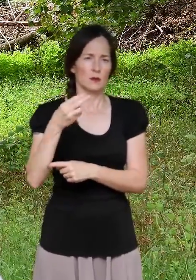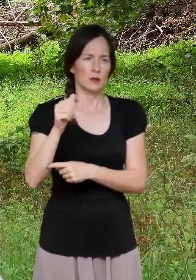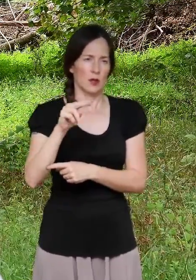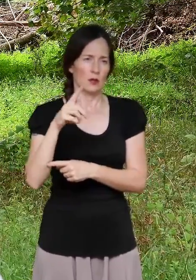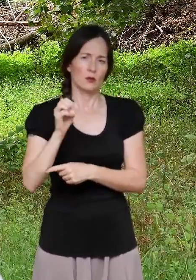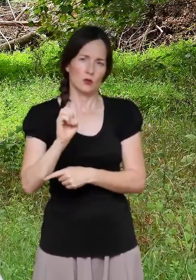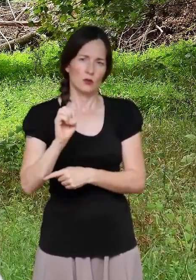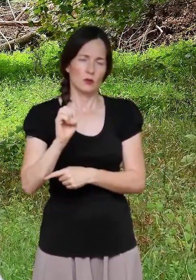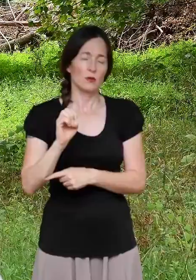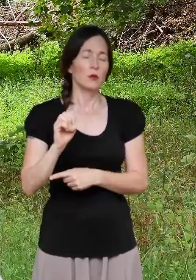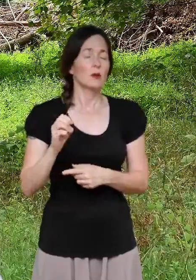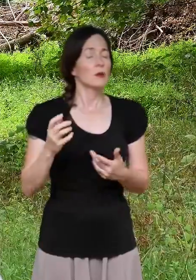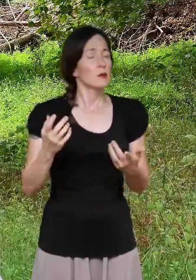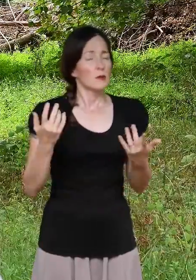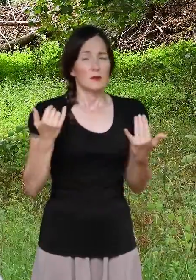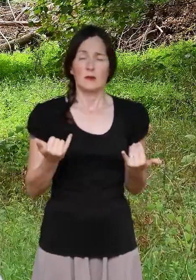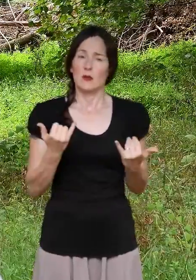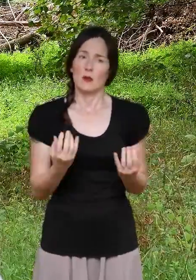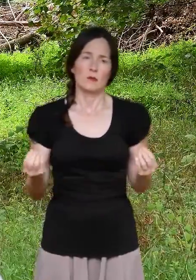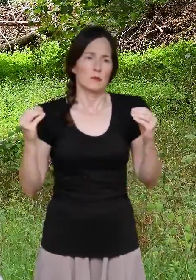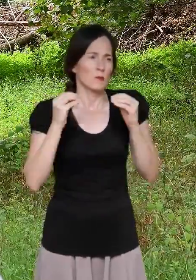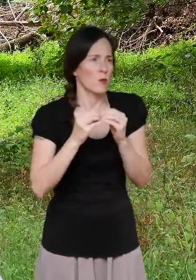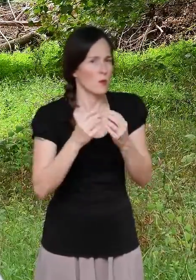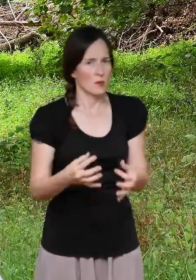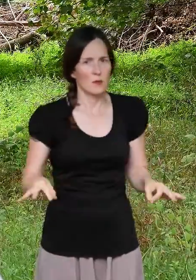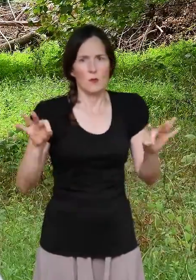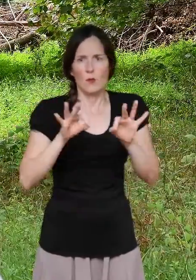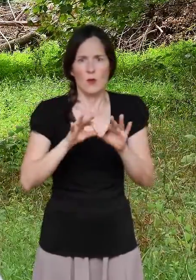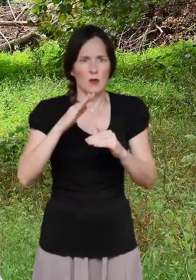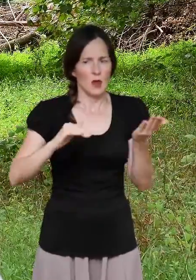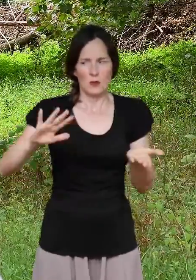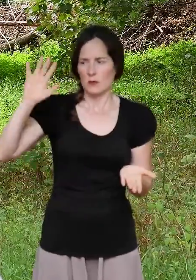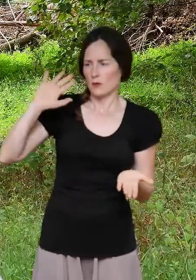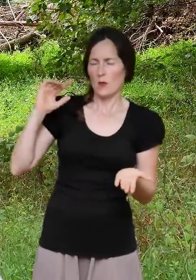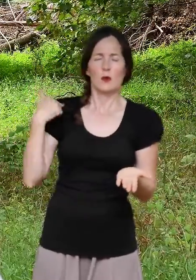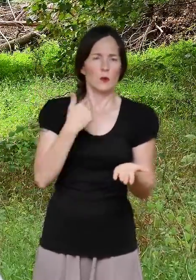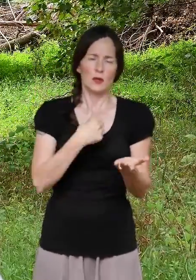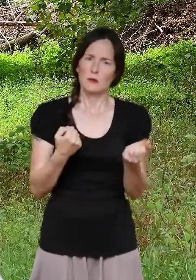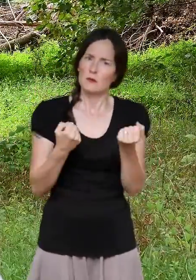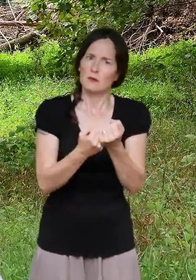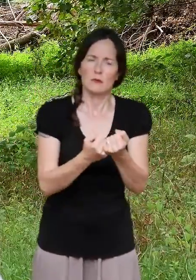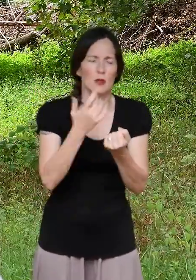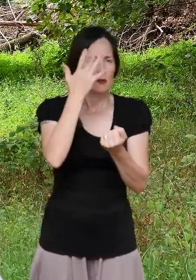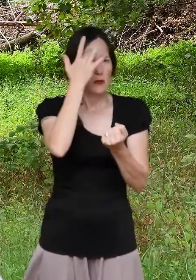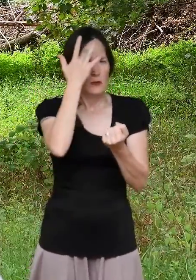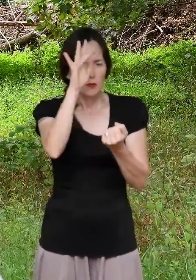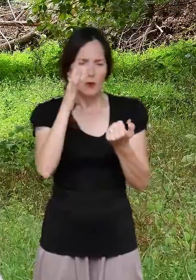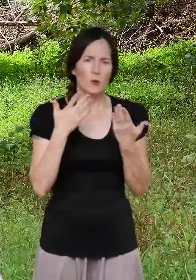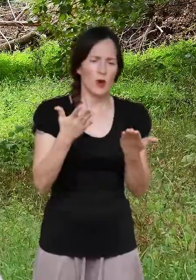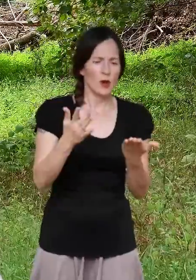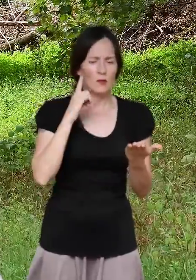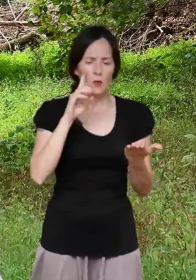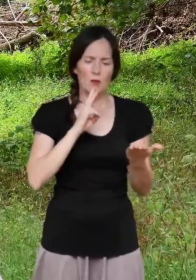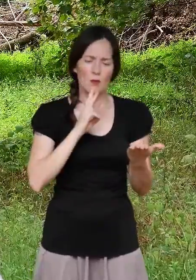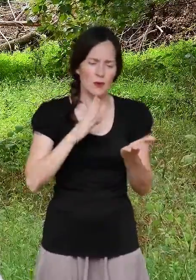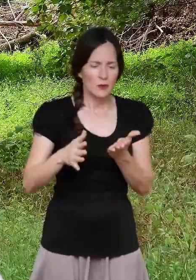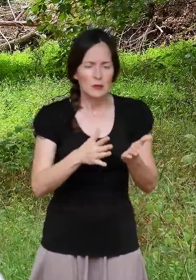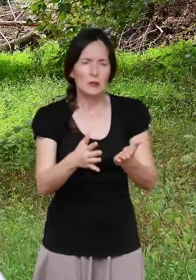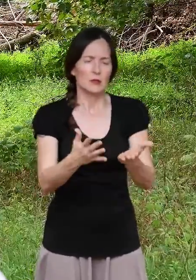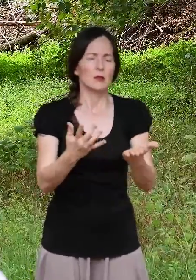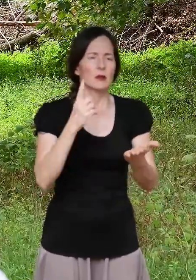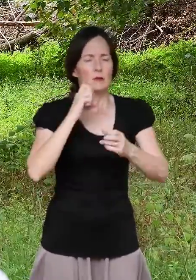than ever, that we support smart waterway infrastructure improvements and projects just like this to protect our